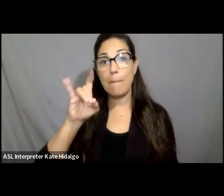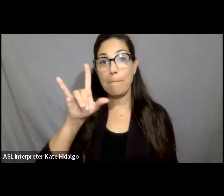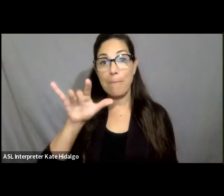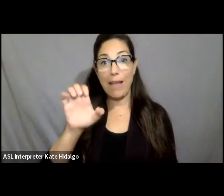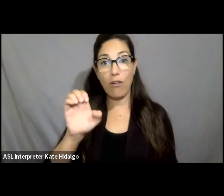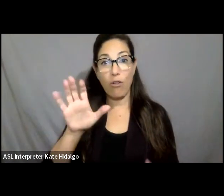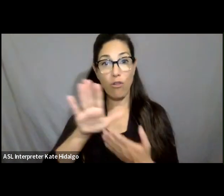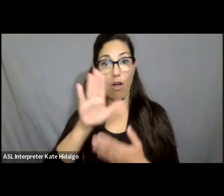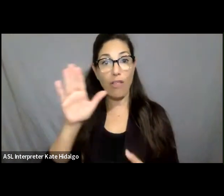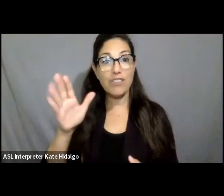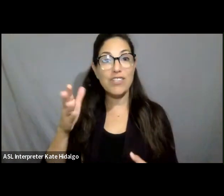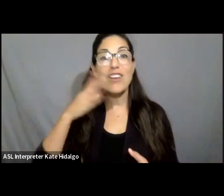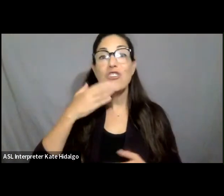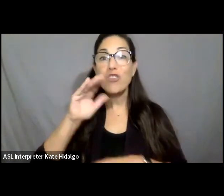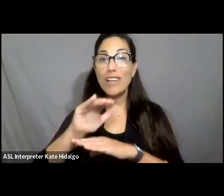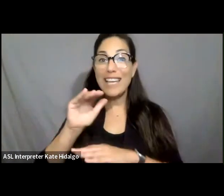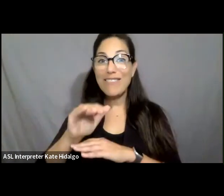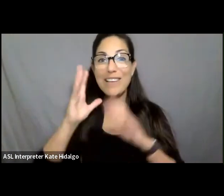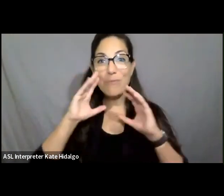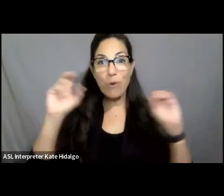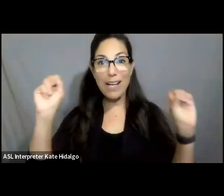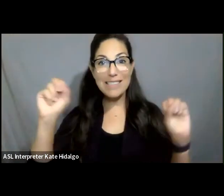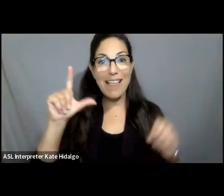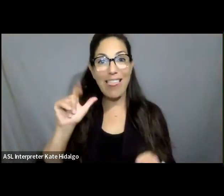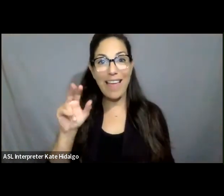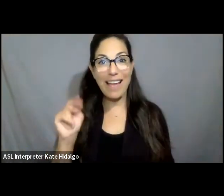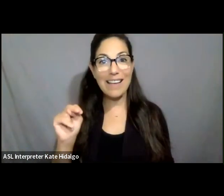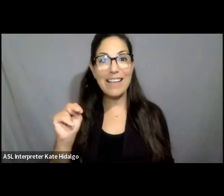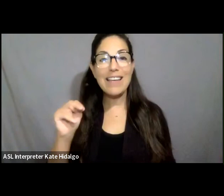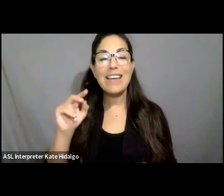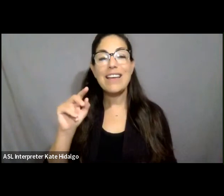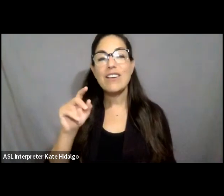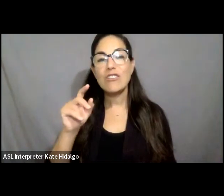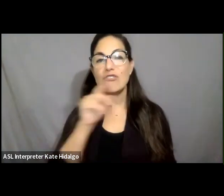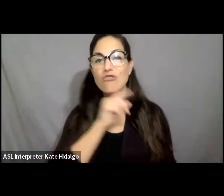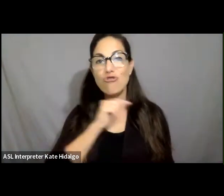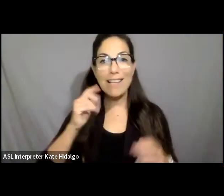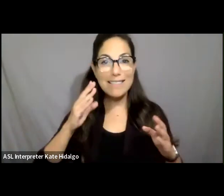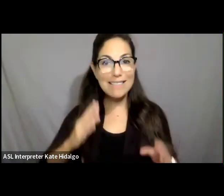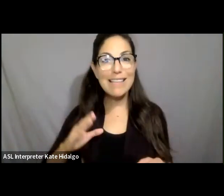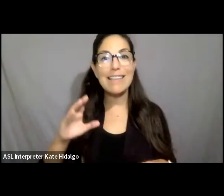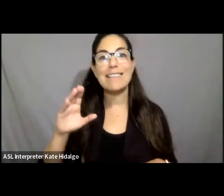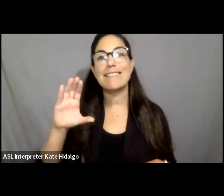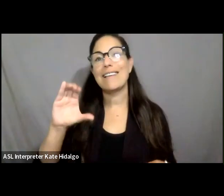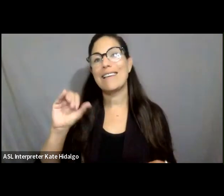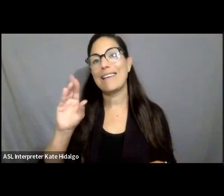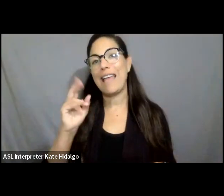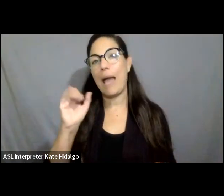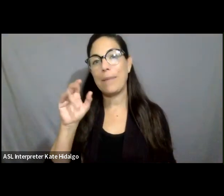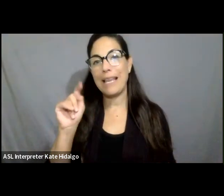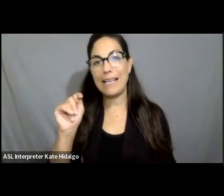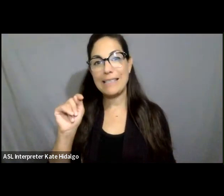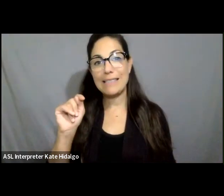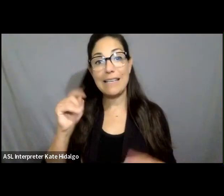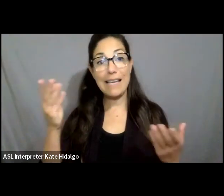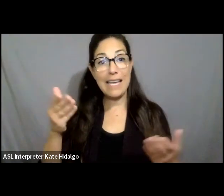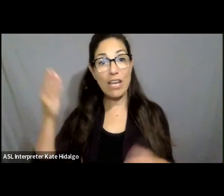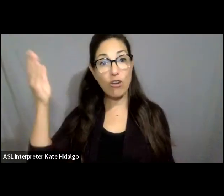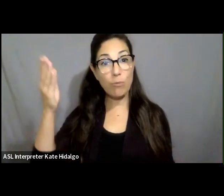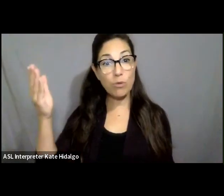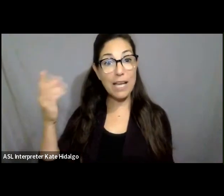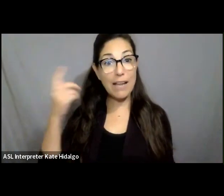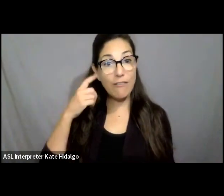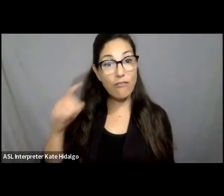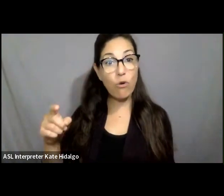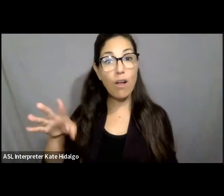Good evening, President Land, Board of Trustees and Cabinet. Here to present